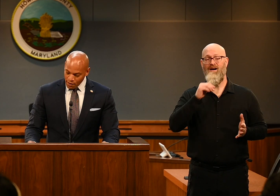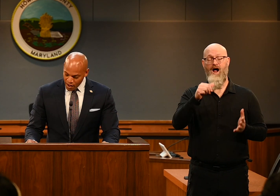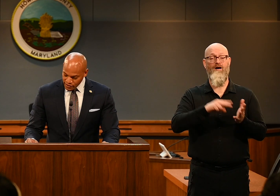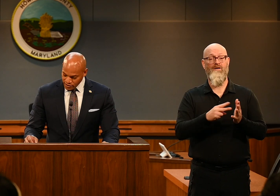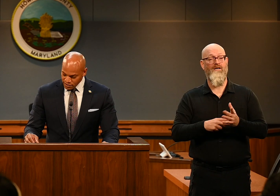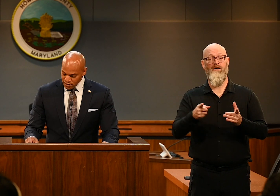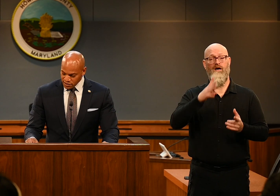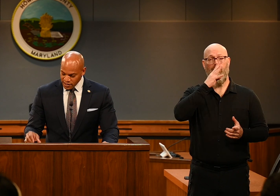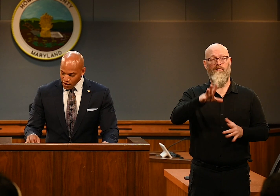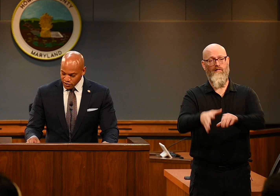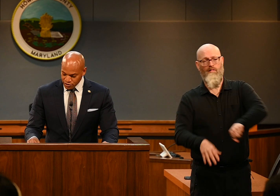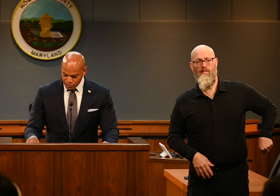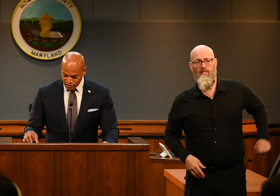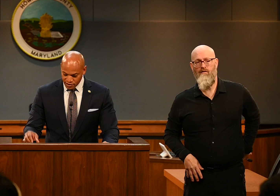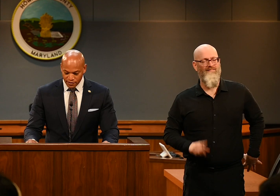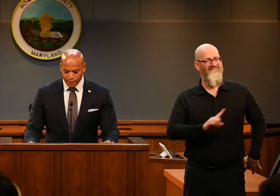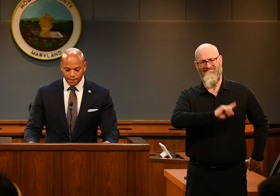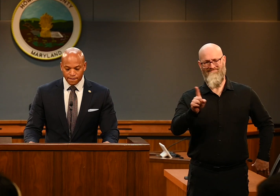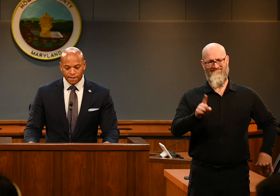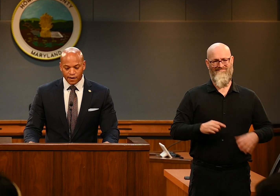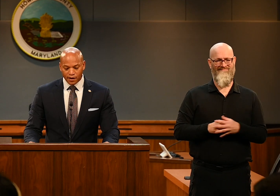And so I'm honored to now introduce